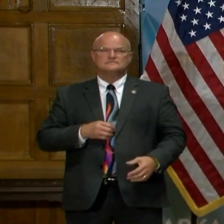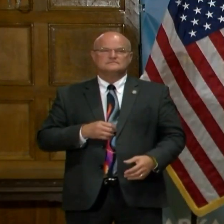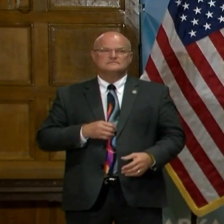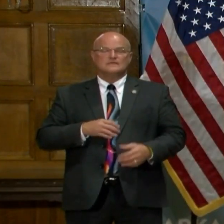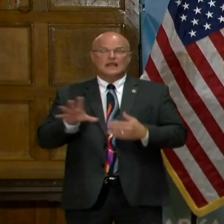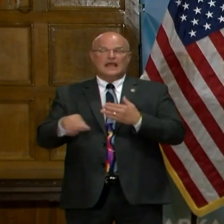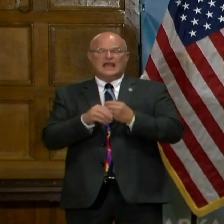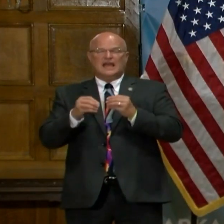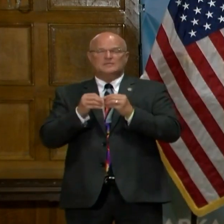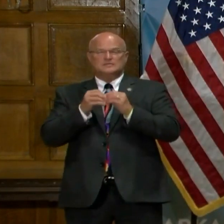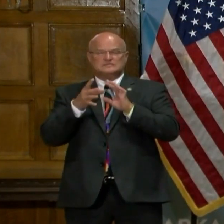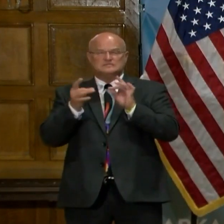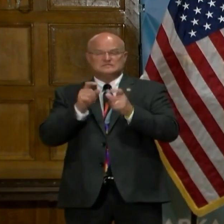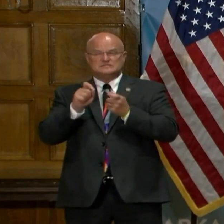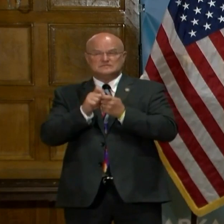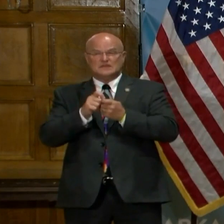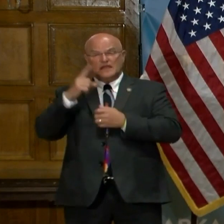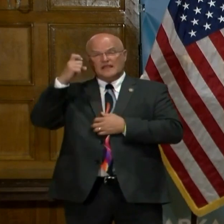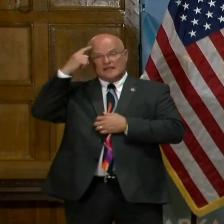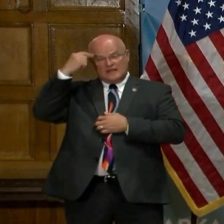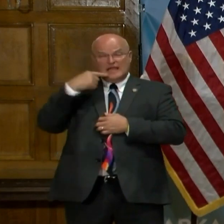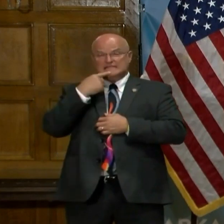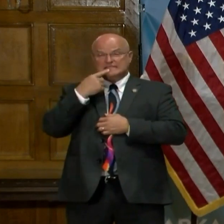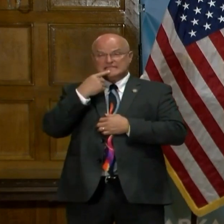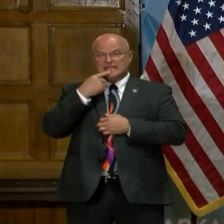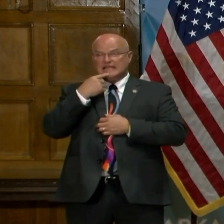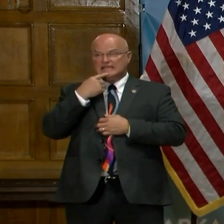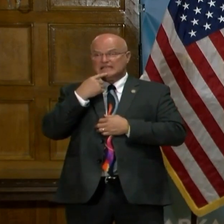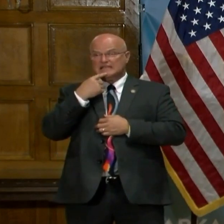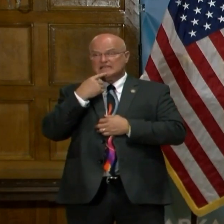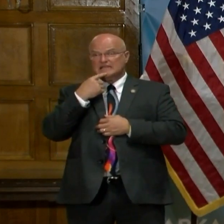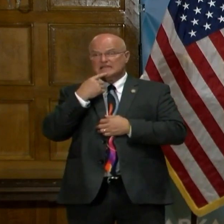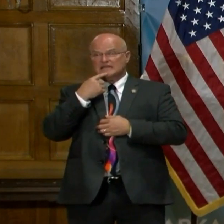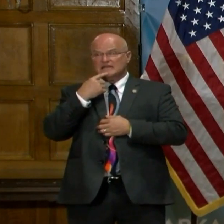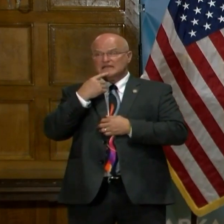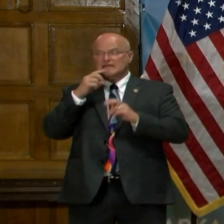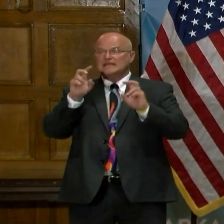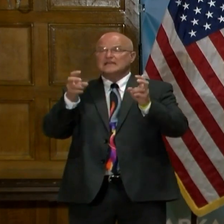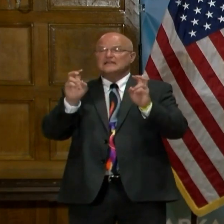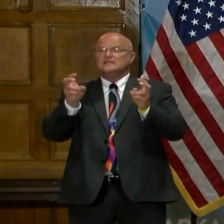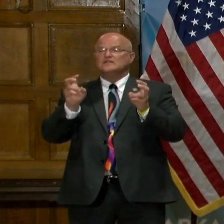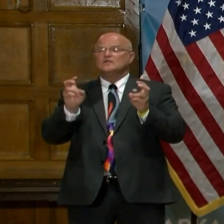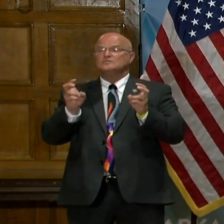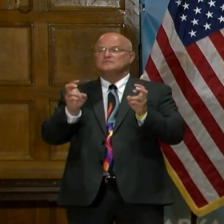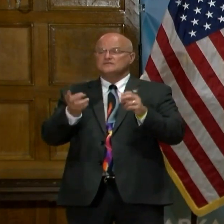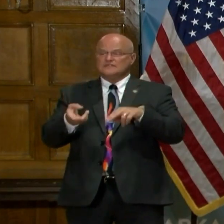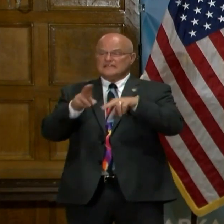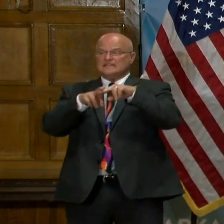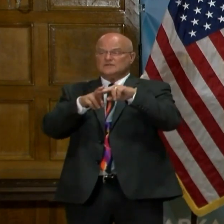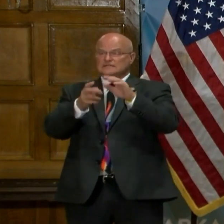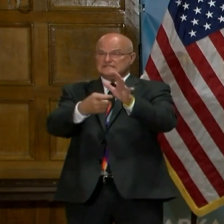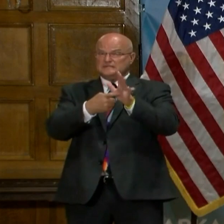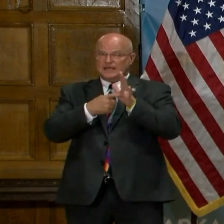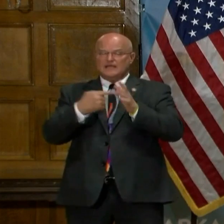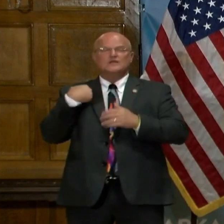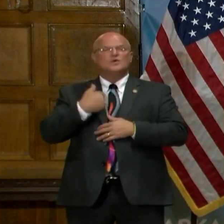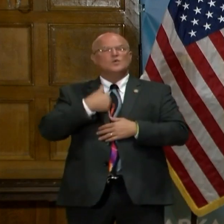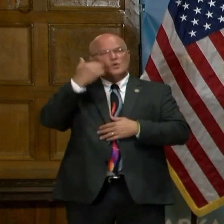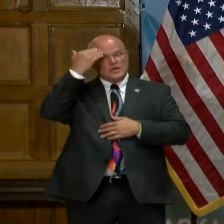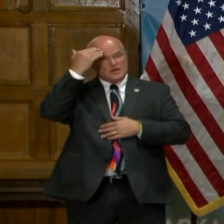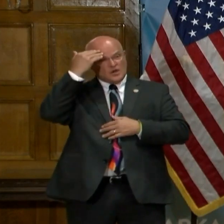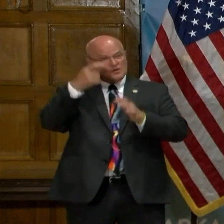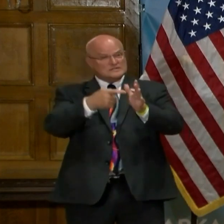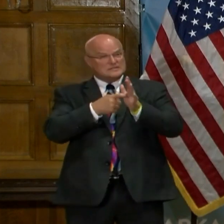Just to add a few more specifics, the governor has indicated in terms of increasing demand, we know that